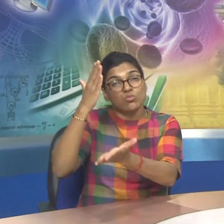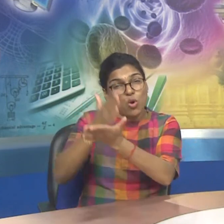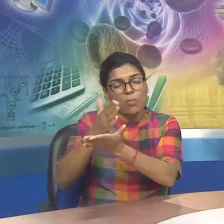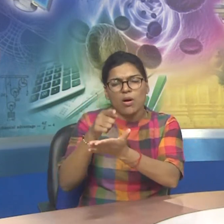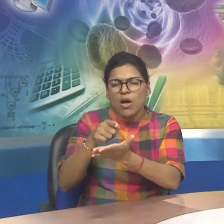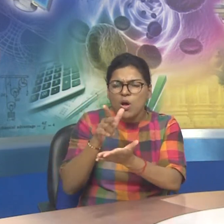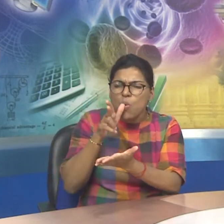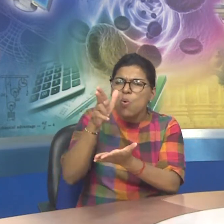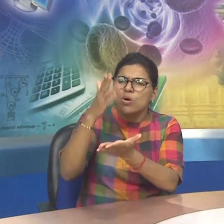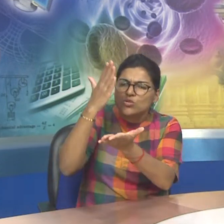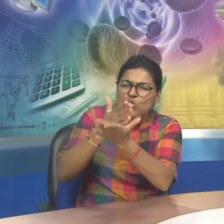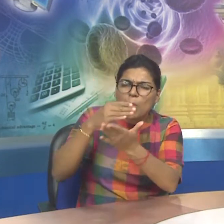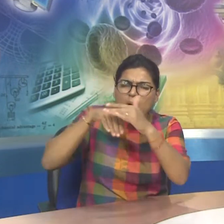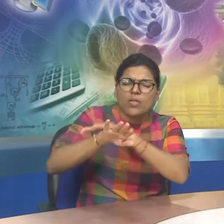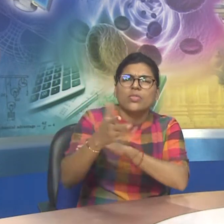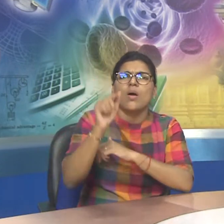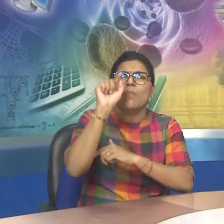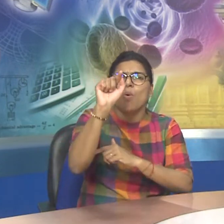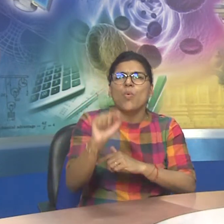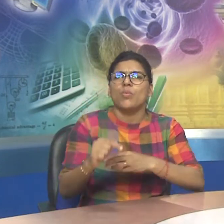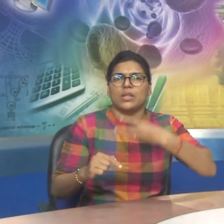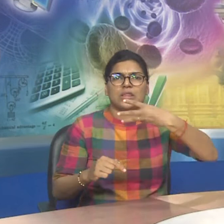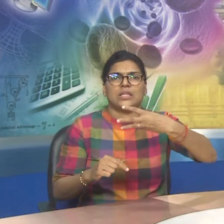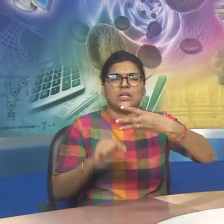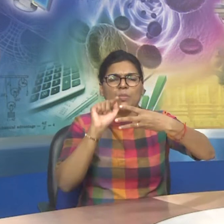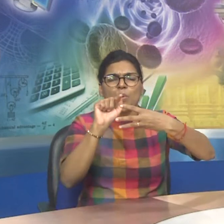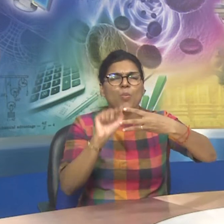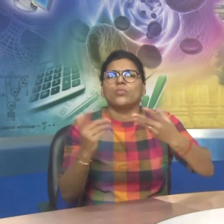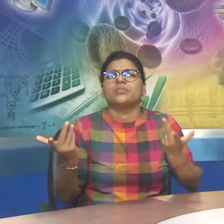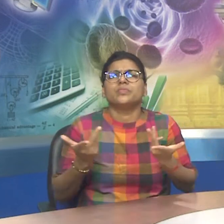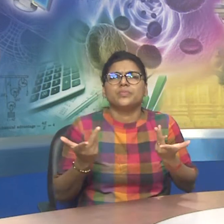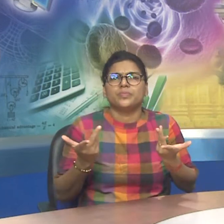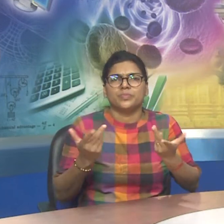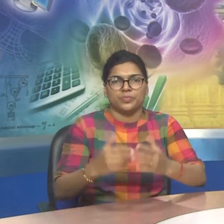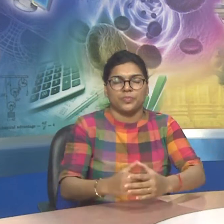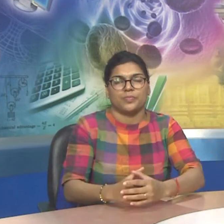State the 3 things that the child wants everyone to stop doing.